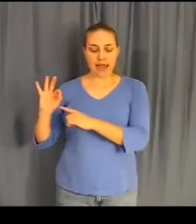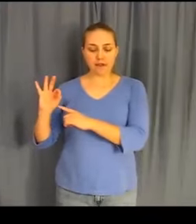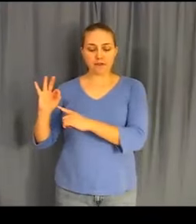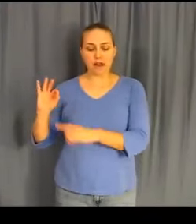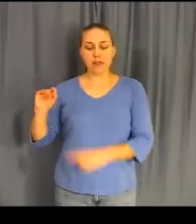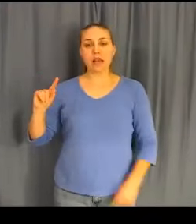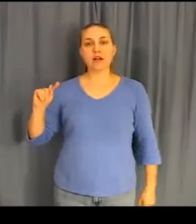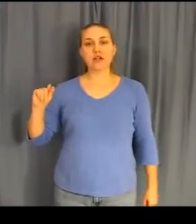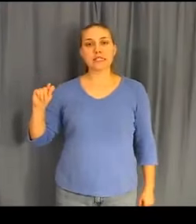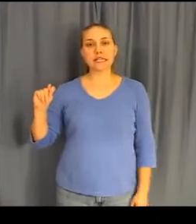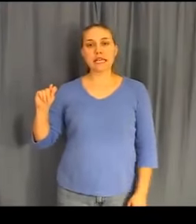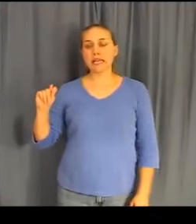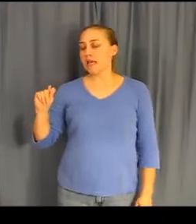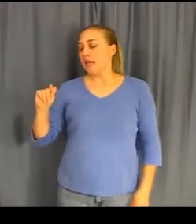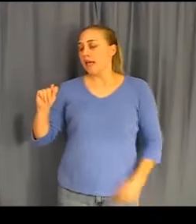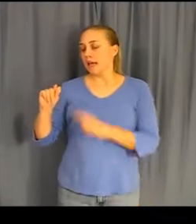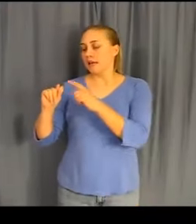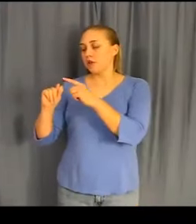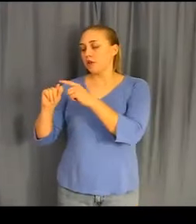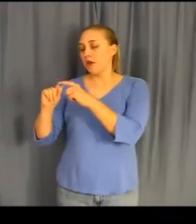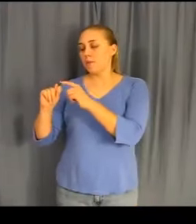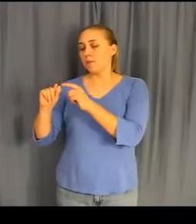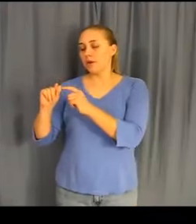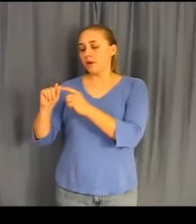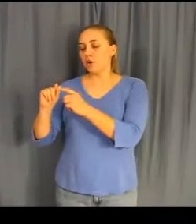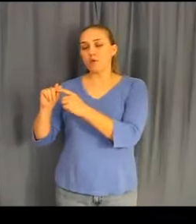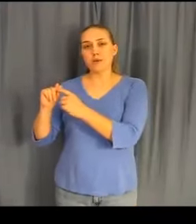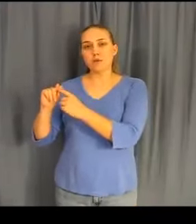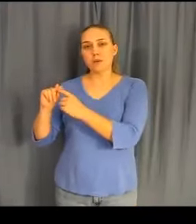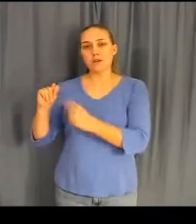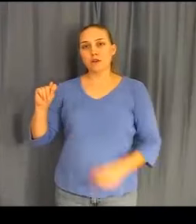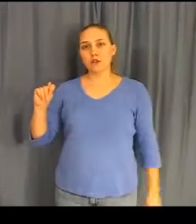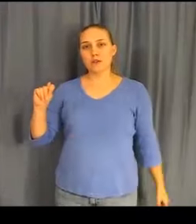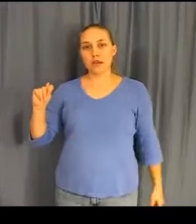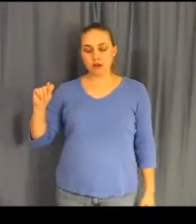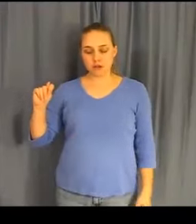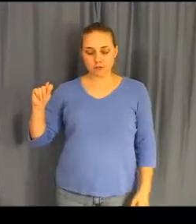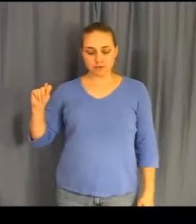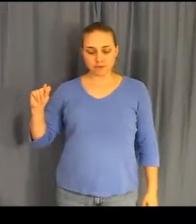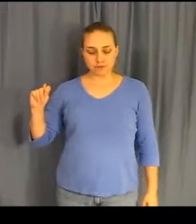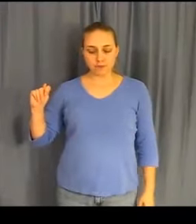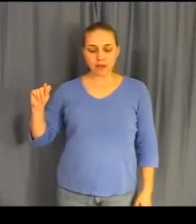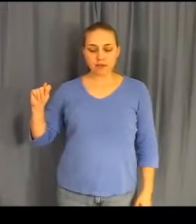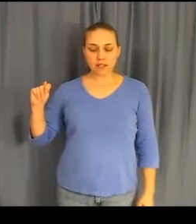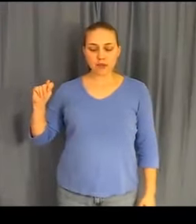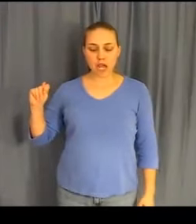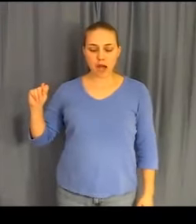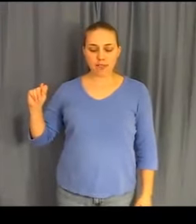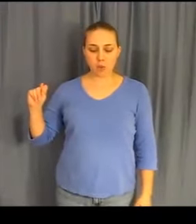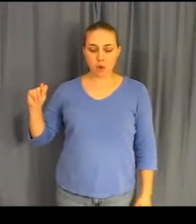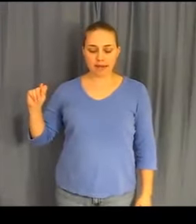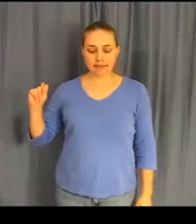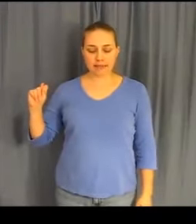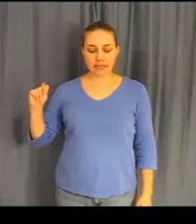F. The letter T is your thumb goes right between your first 2 fingers. And that's for Thomas Aquinas. That's the letter